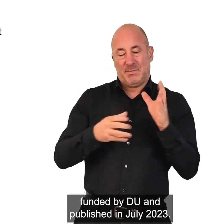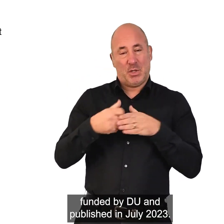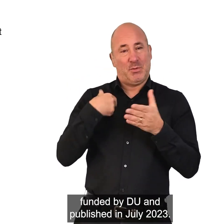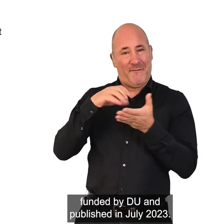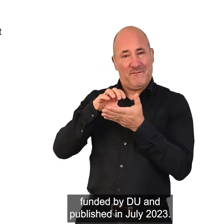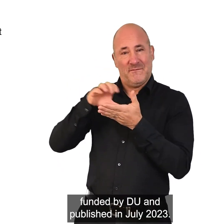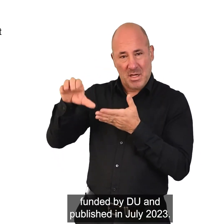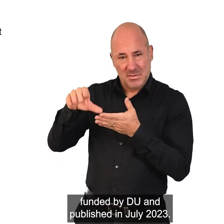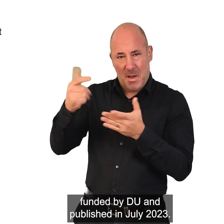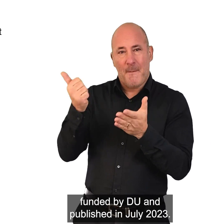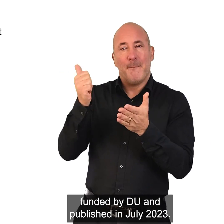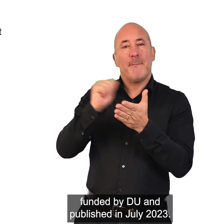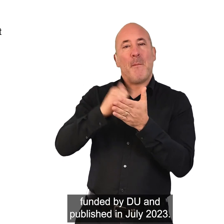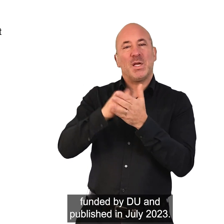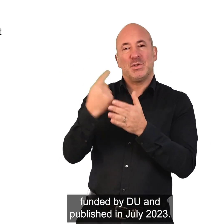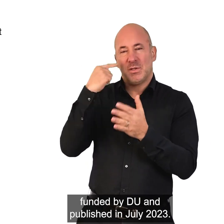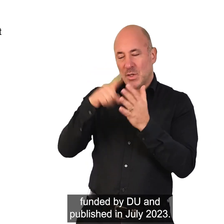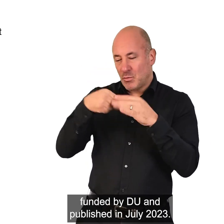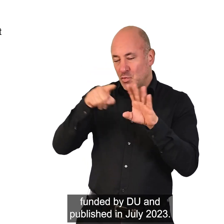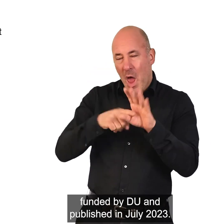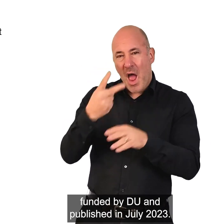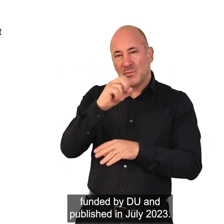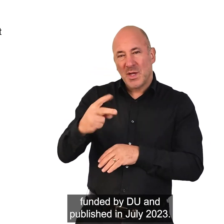funded by DU and published in July 2023.